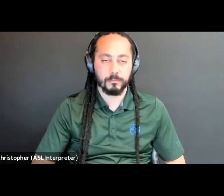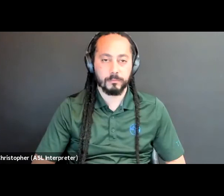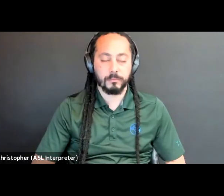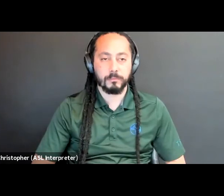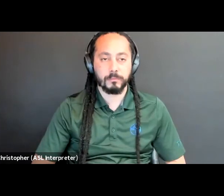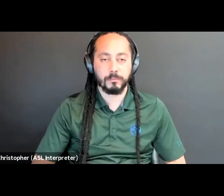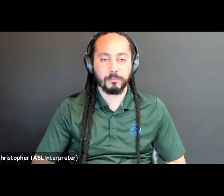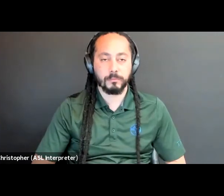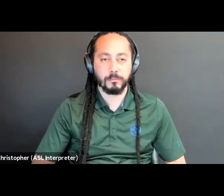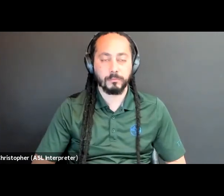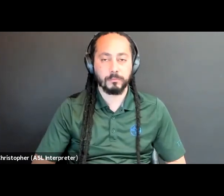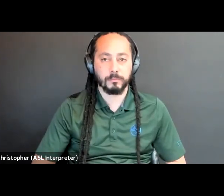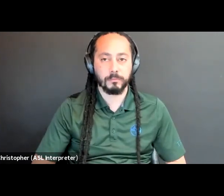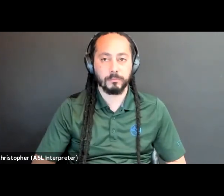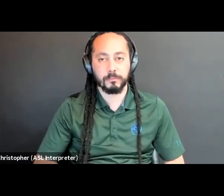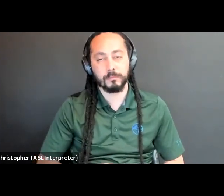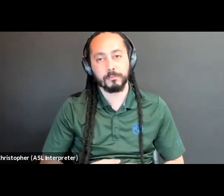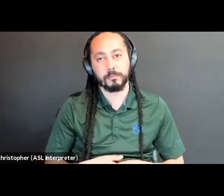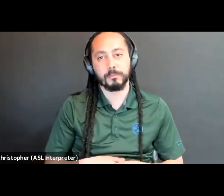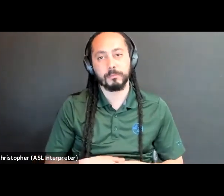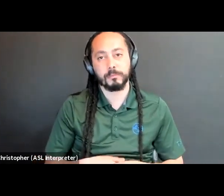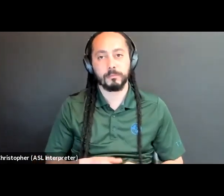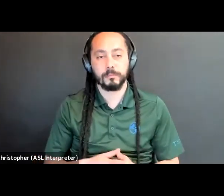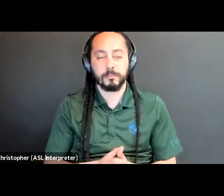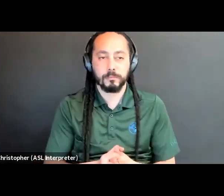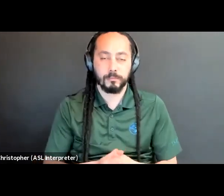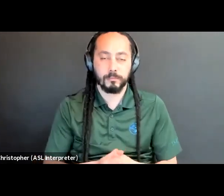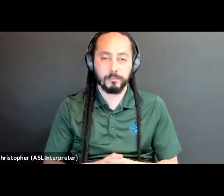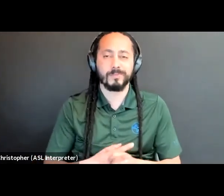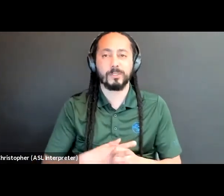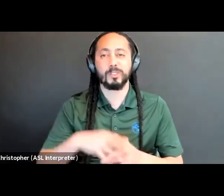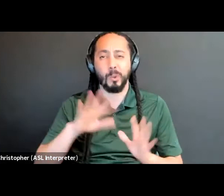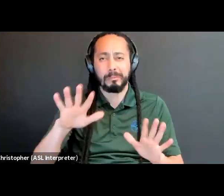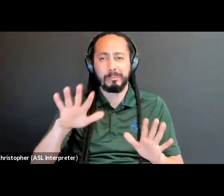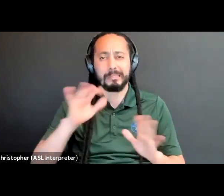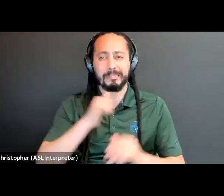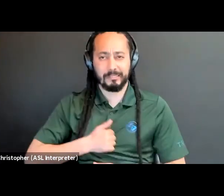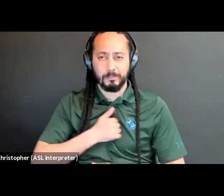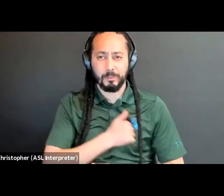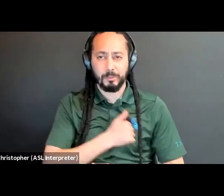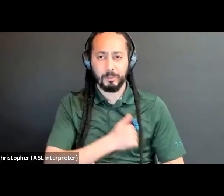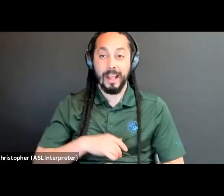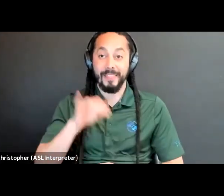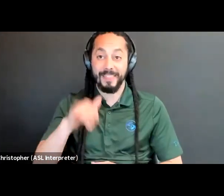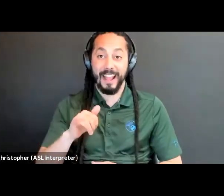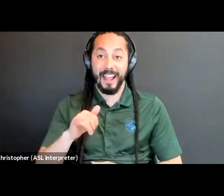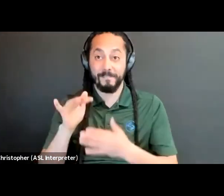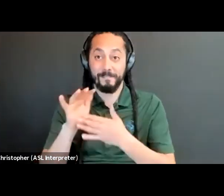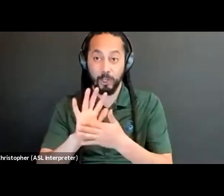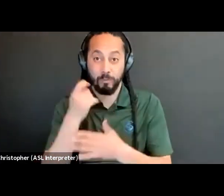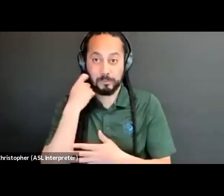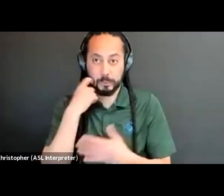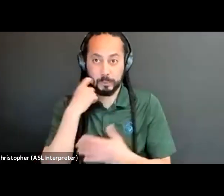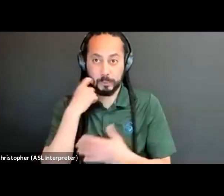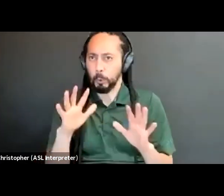Anyway, I'm sorry to play such an alarming short clip for you, but we're doing it so that